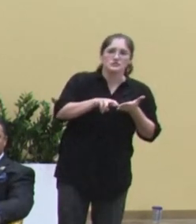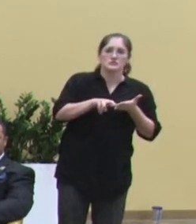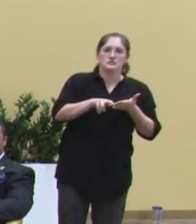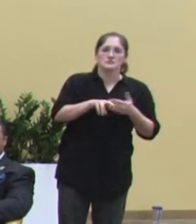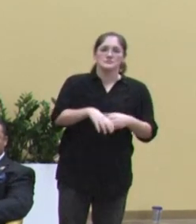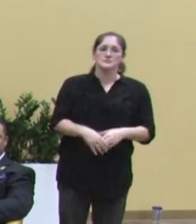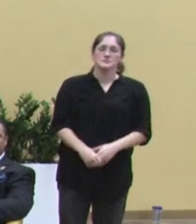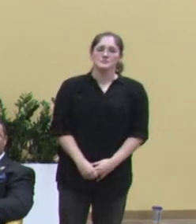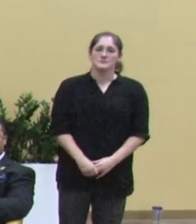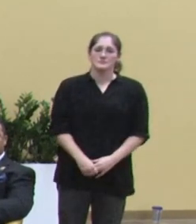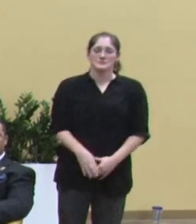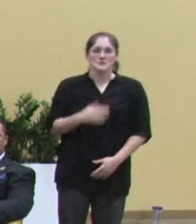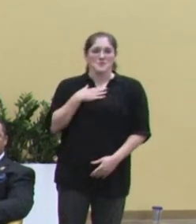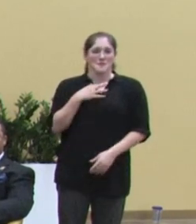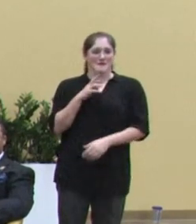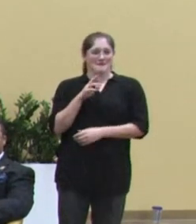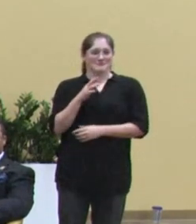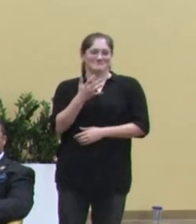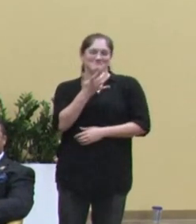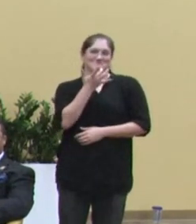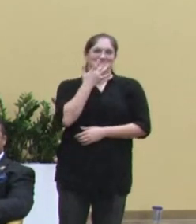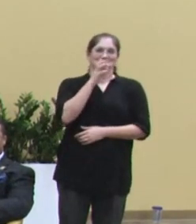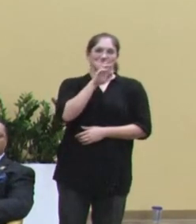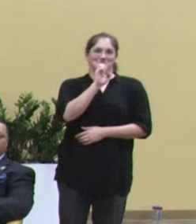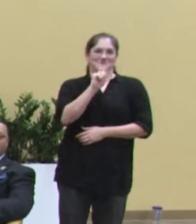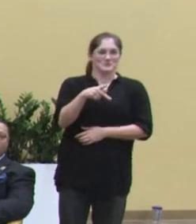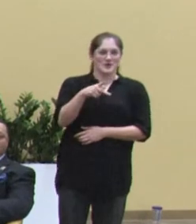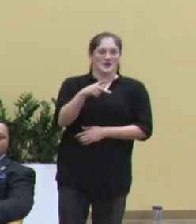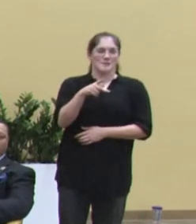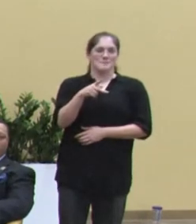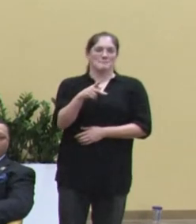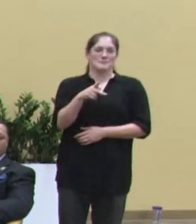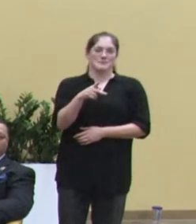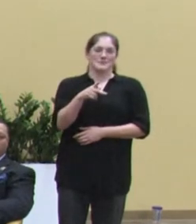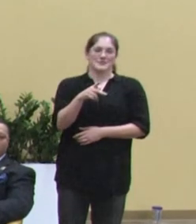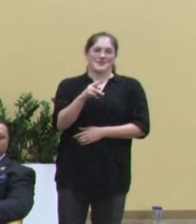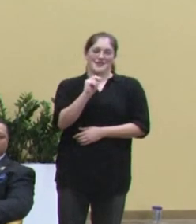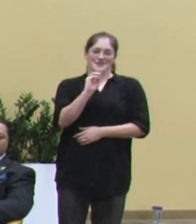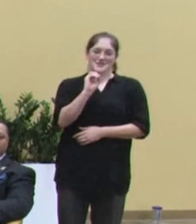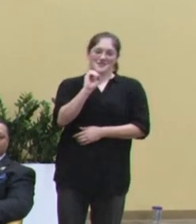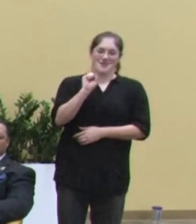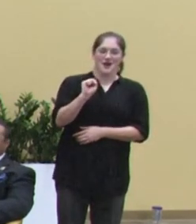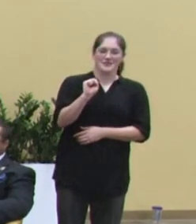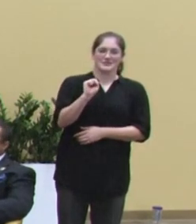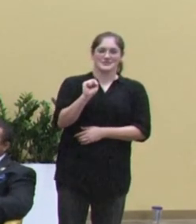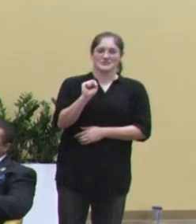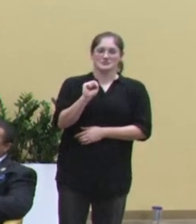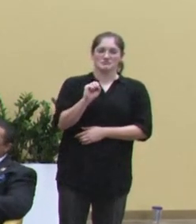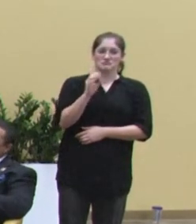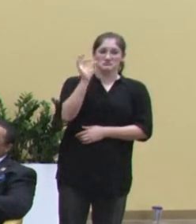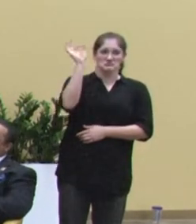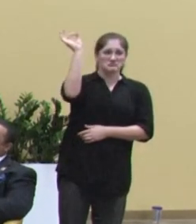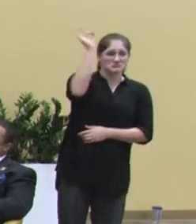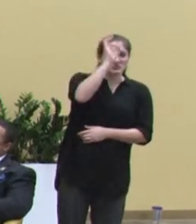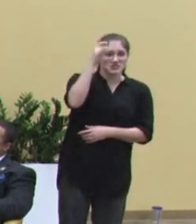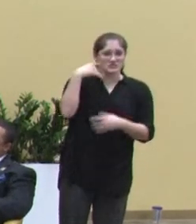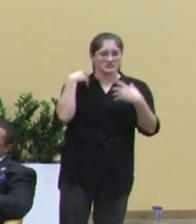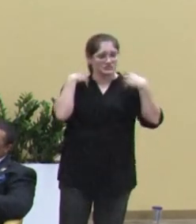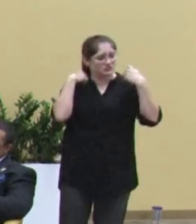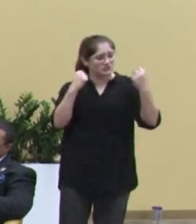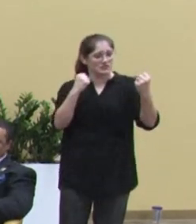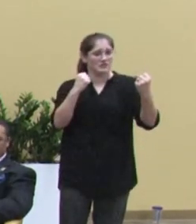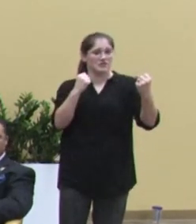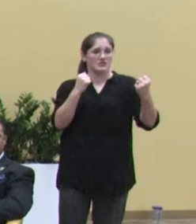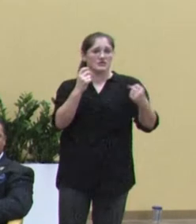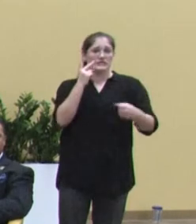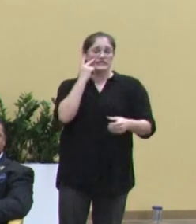as one of my favorite rappers, as Nas said, we didn't know how strong he was. And then we see the videos,